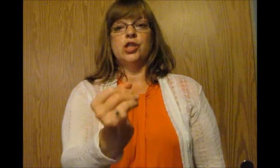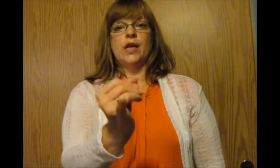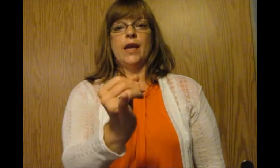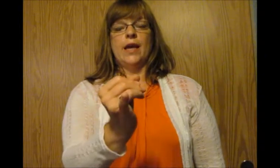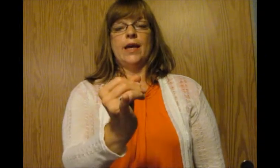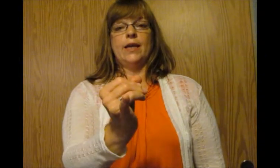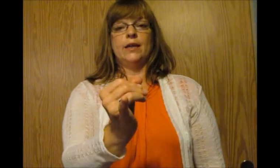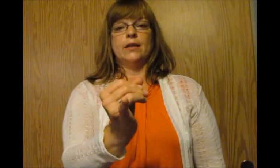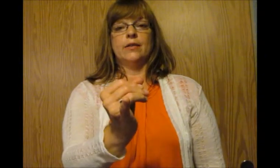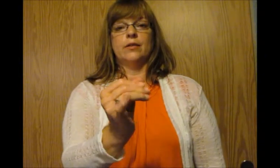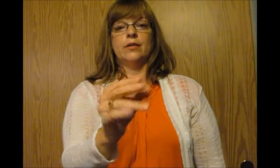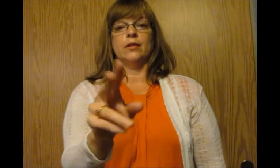J,